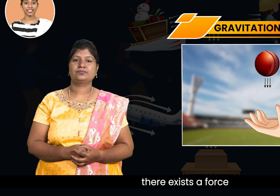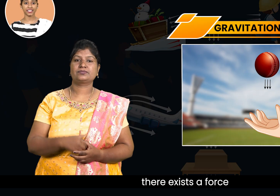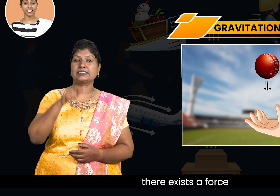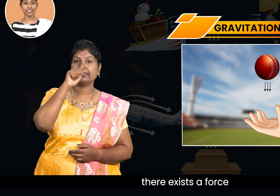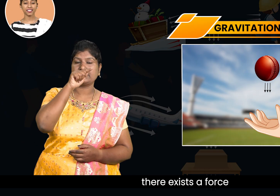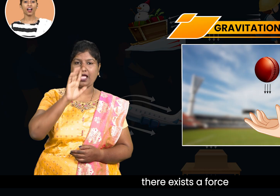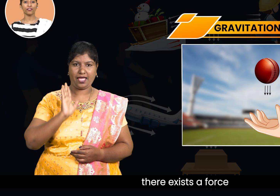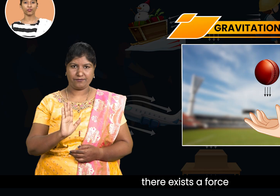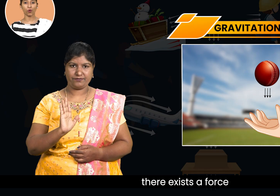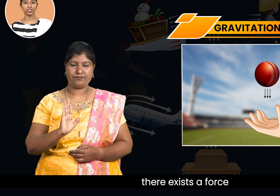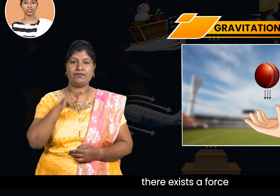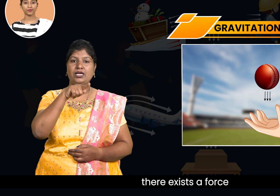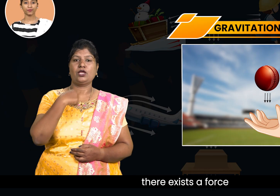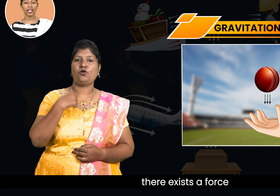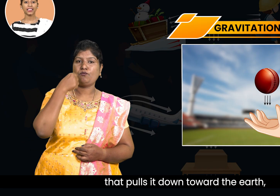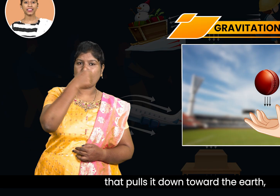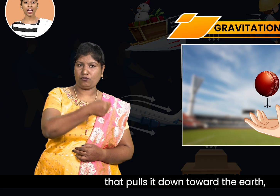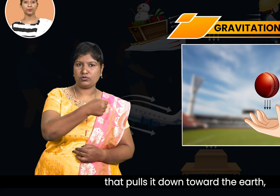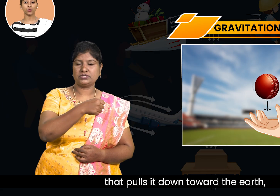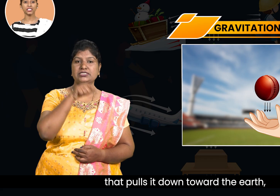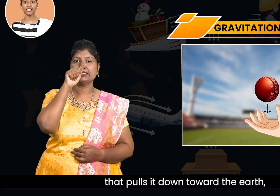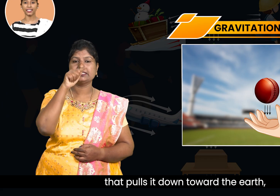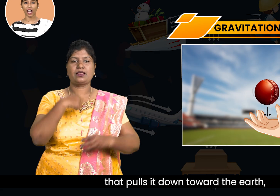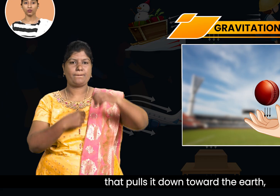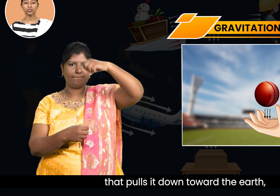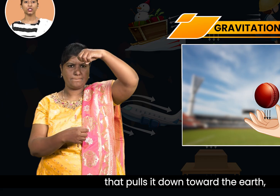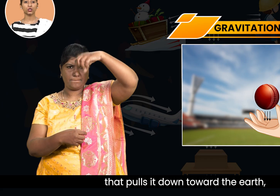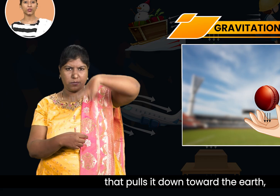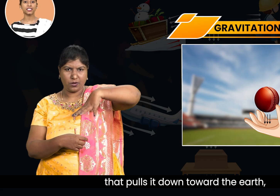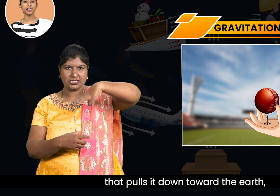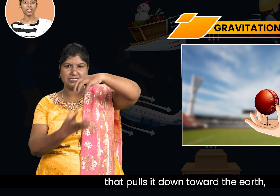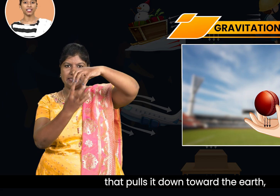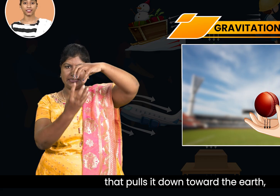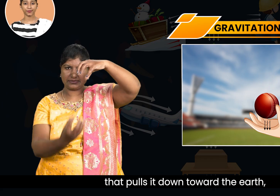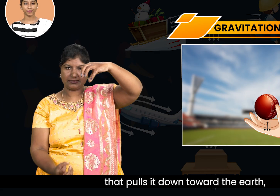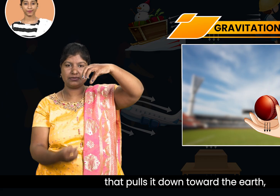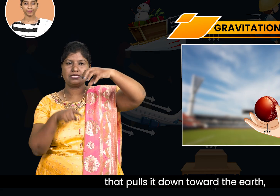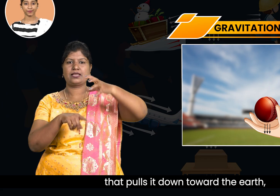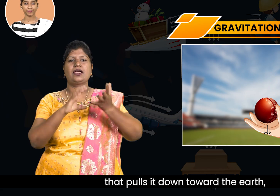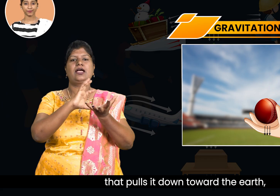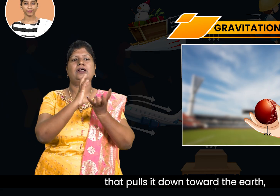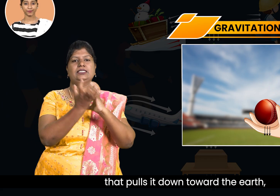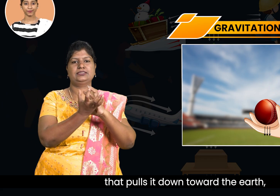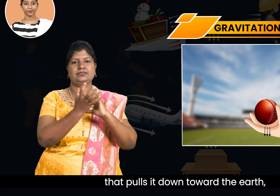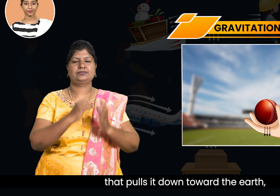there exists a force that pulls it down towards the earth.